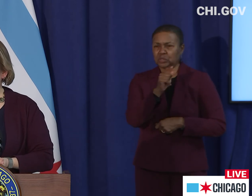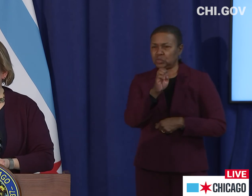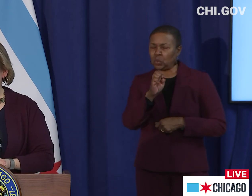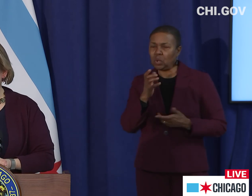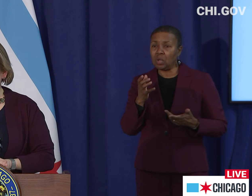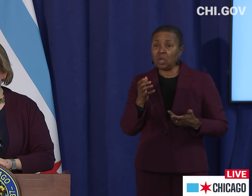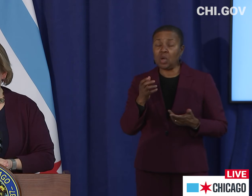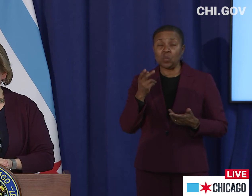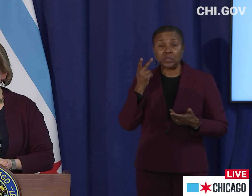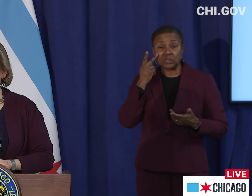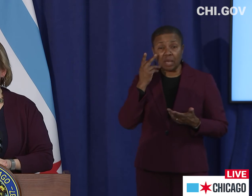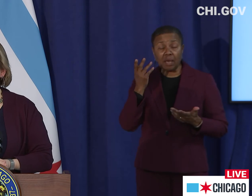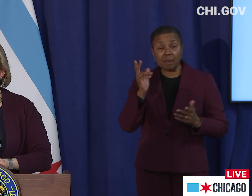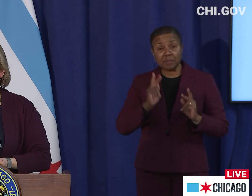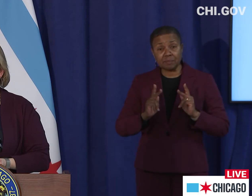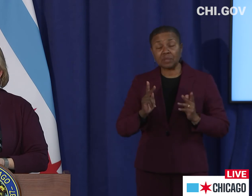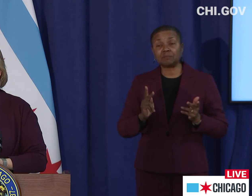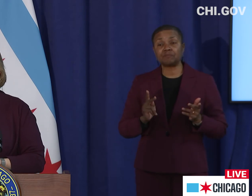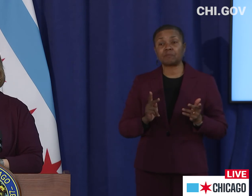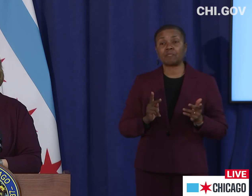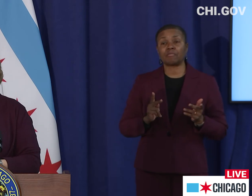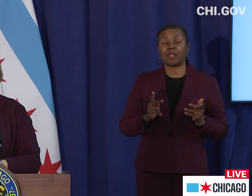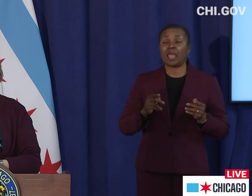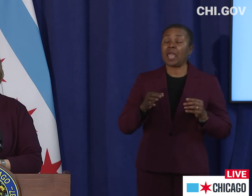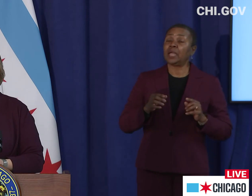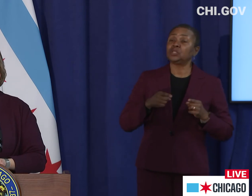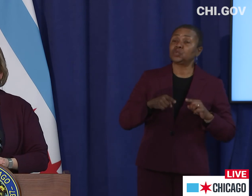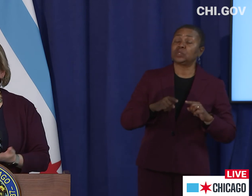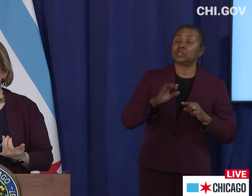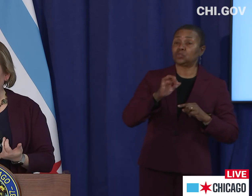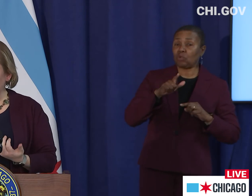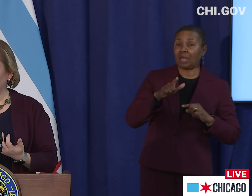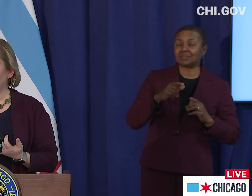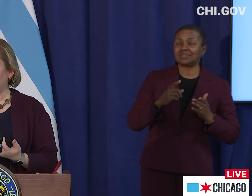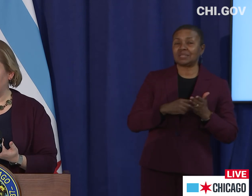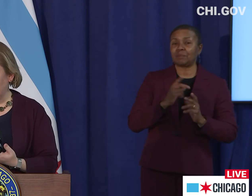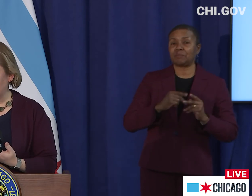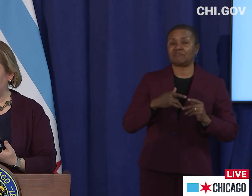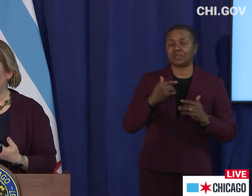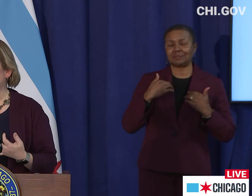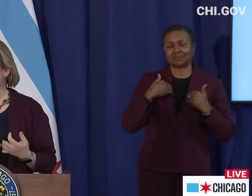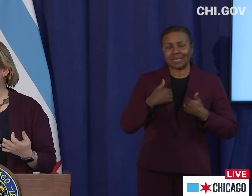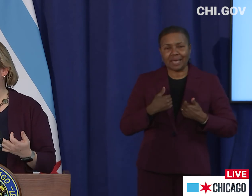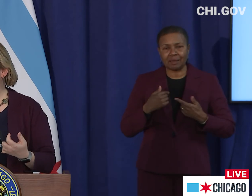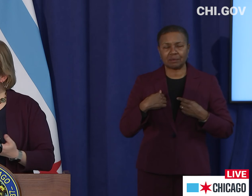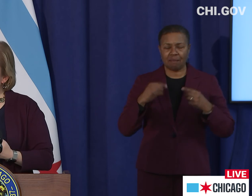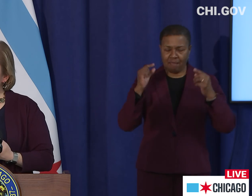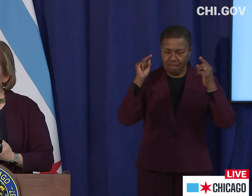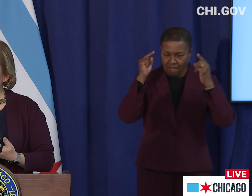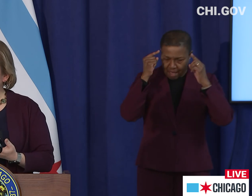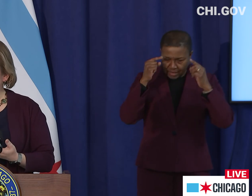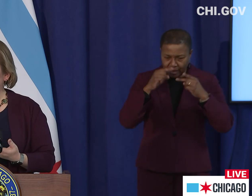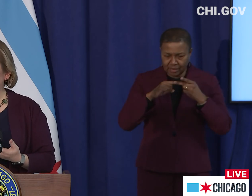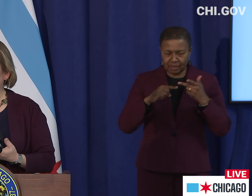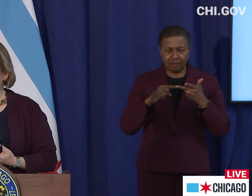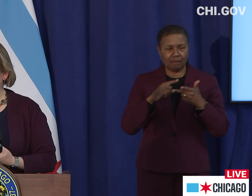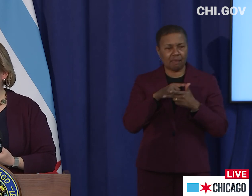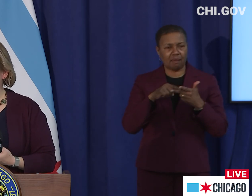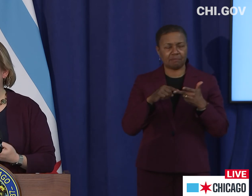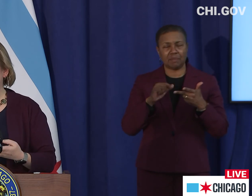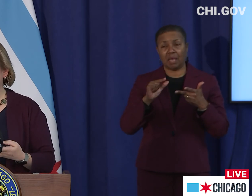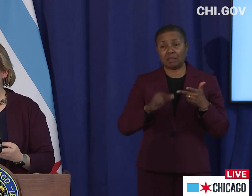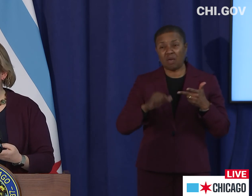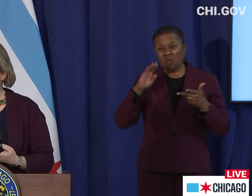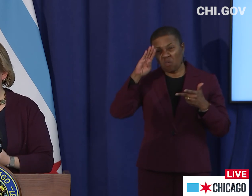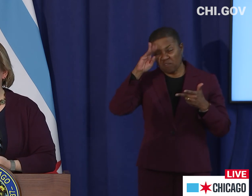though, and we saw this in the trials as well, sometimes feeling tired, having headache, sometimes having a